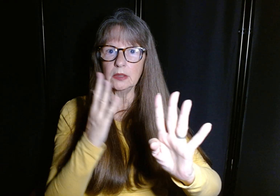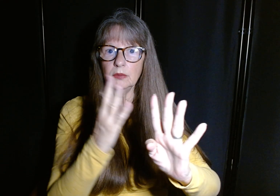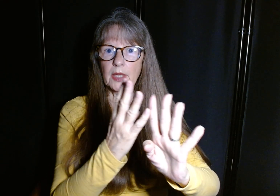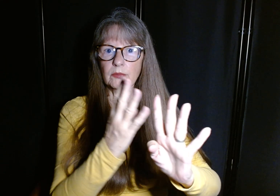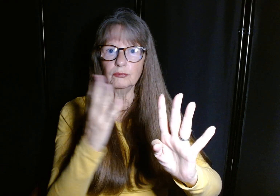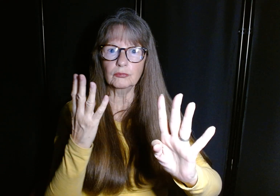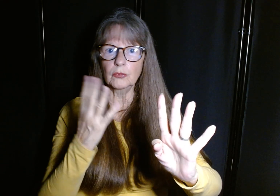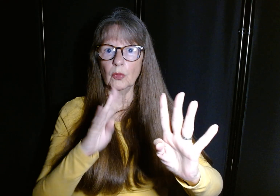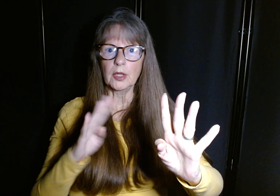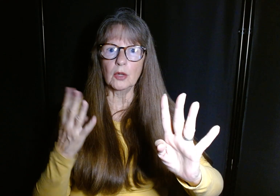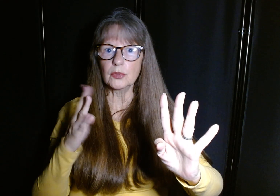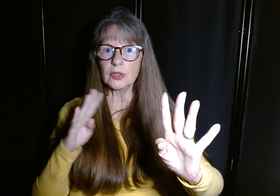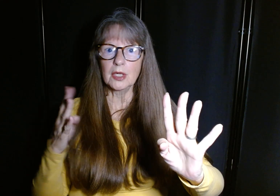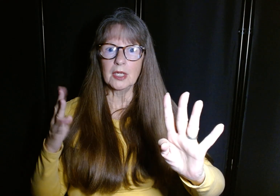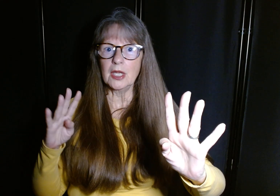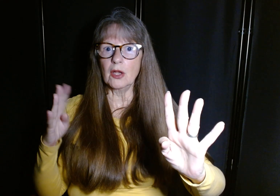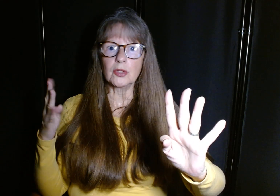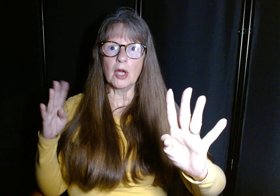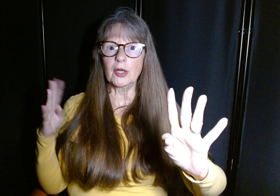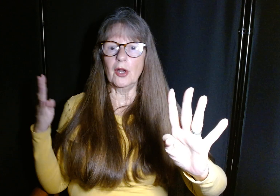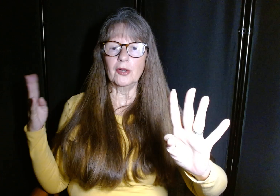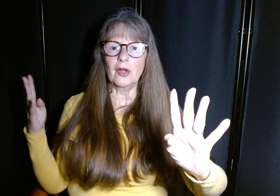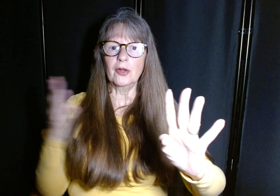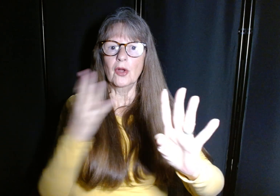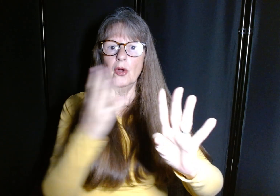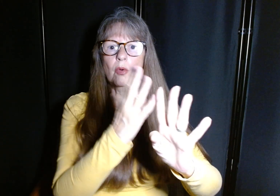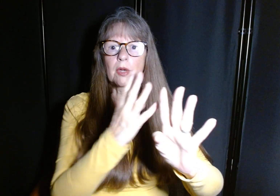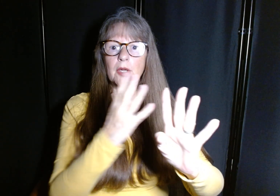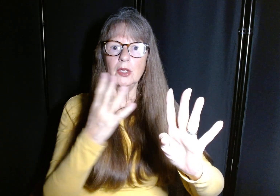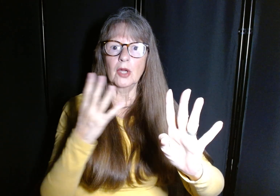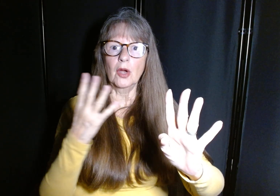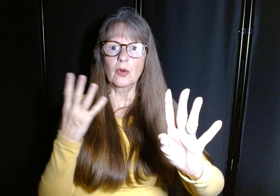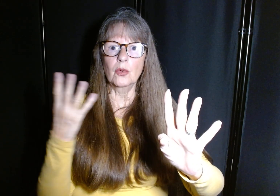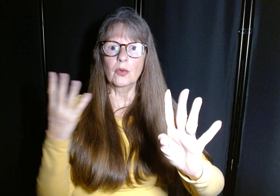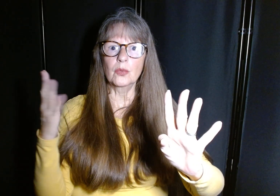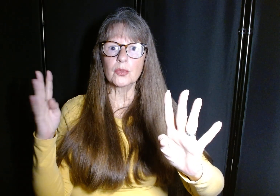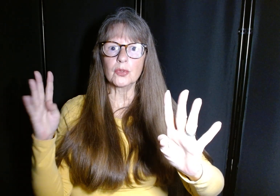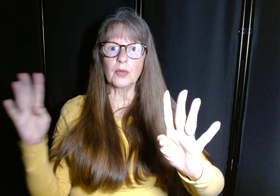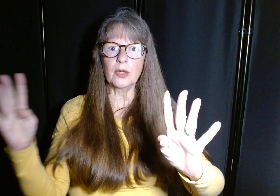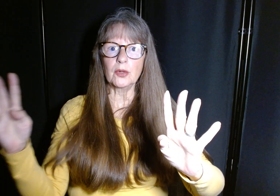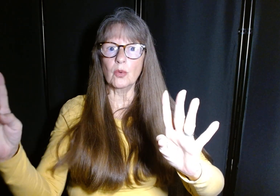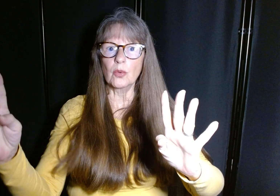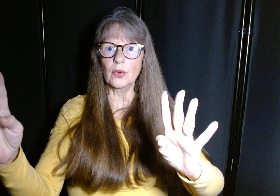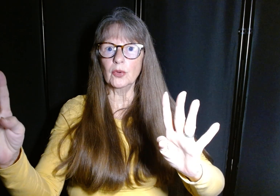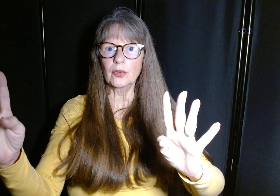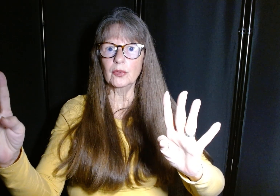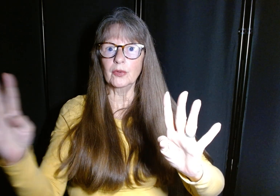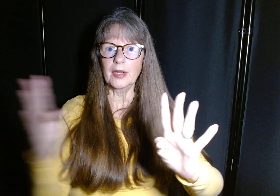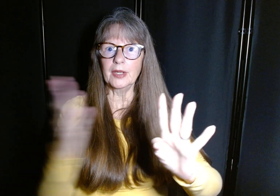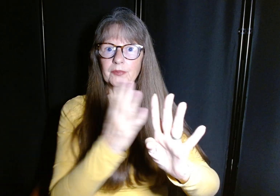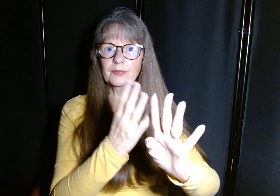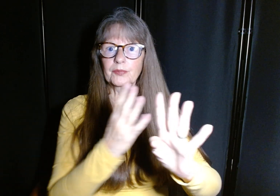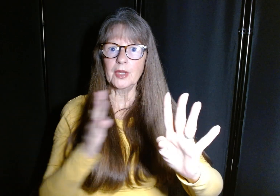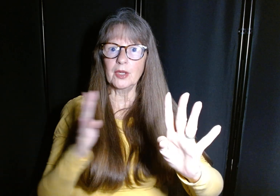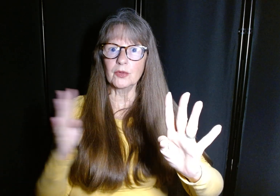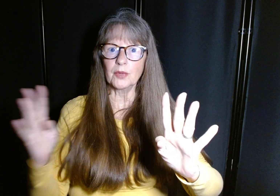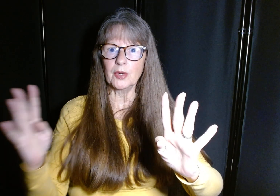right? Or it goes on and on and on, or it goes around a corner, right? It goes around a